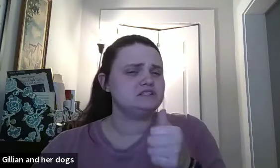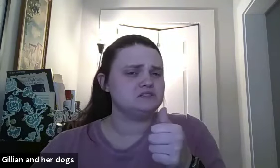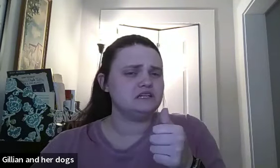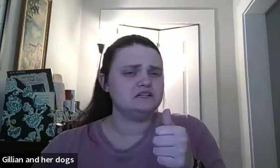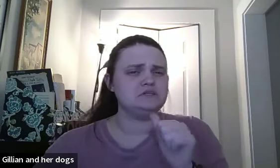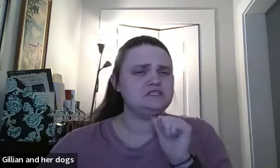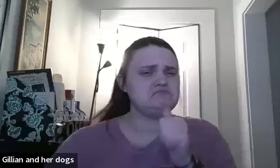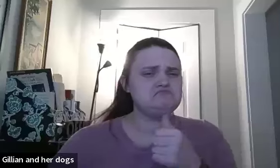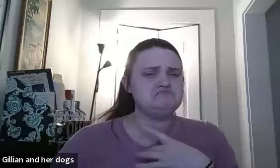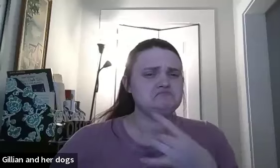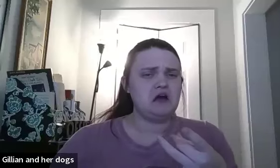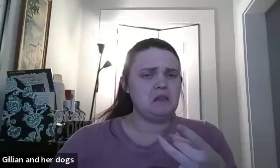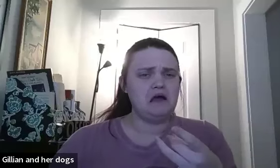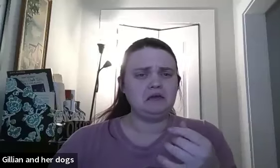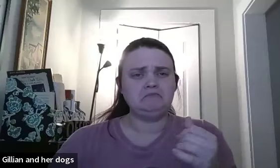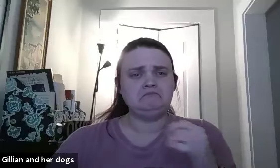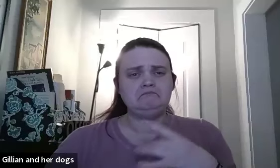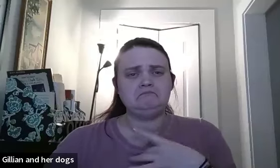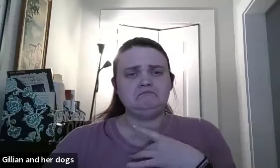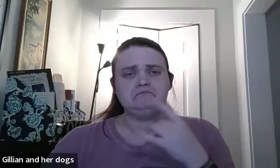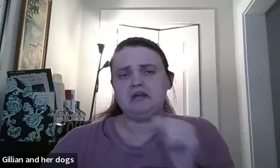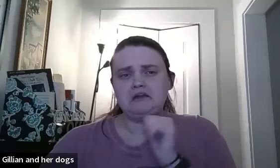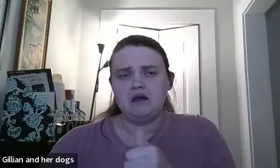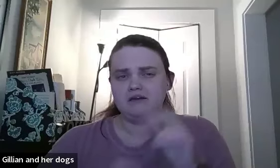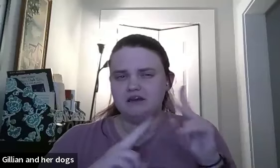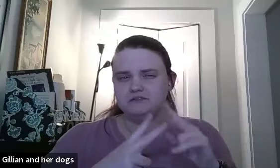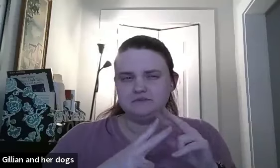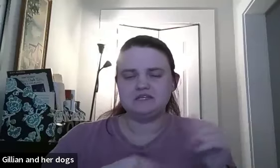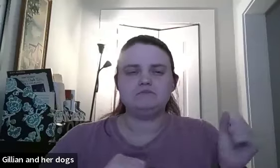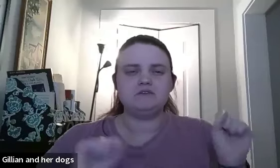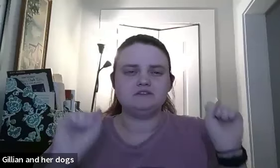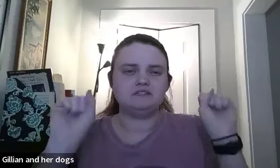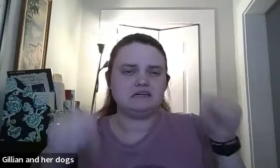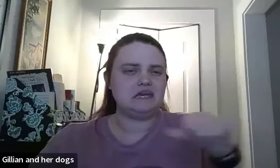is interesting because we did not not kind of flips it, but this one is like